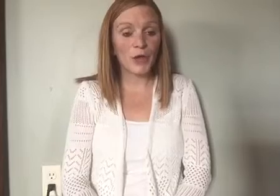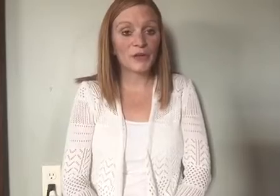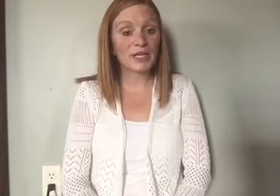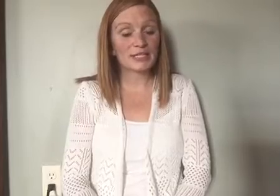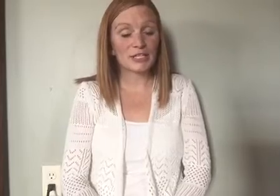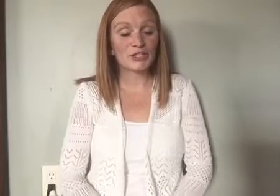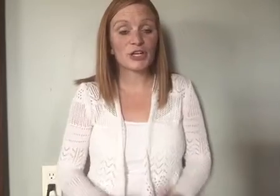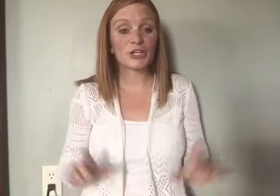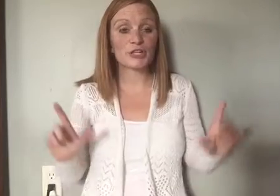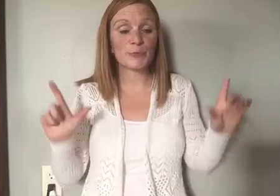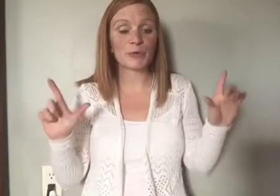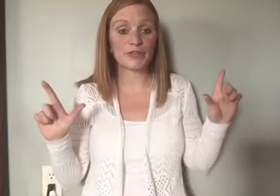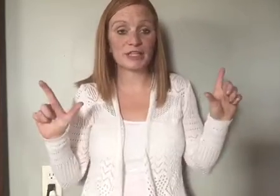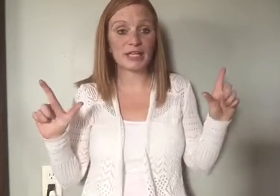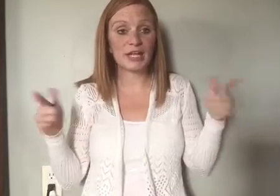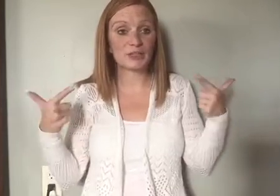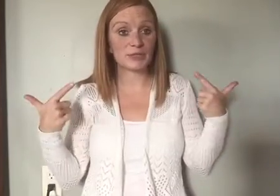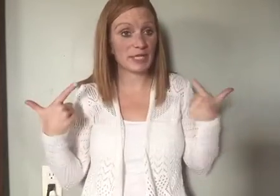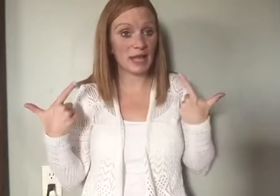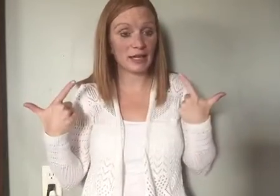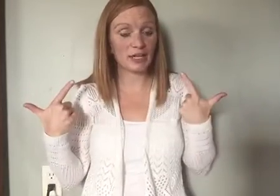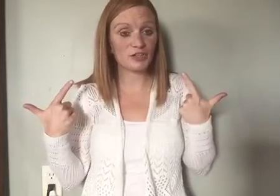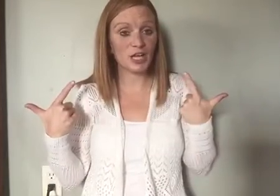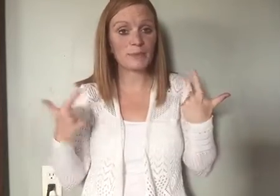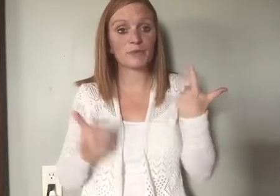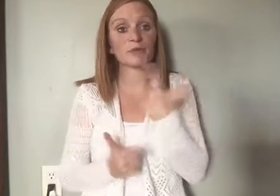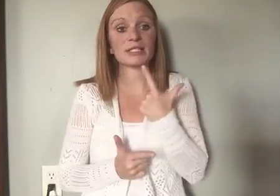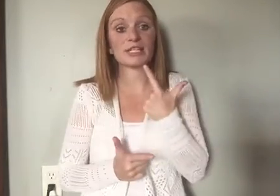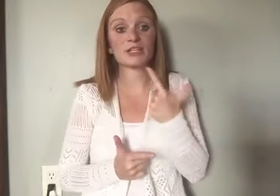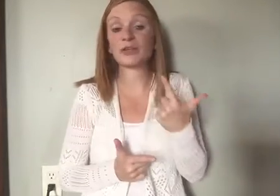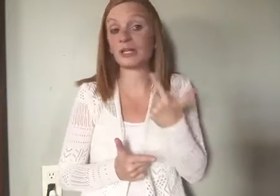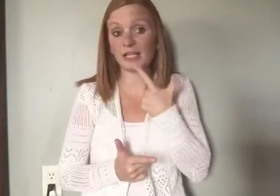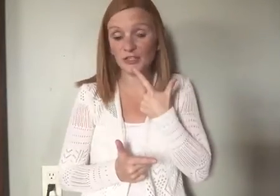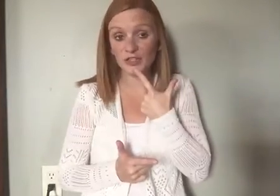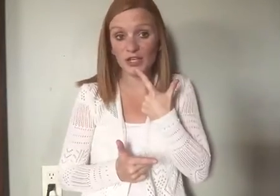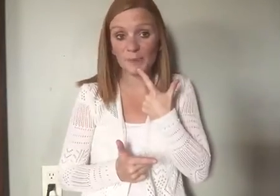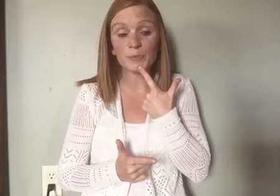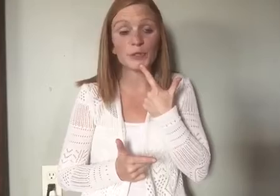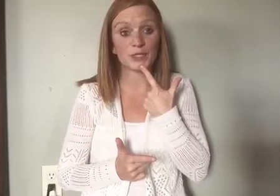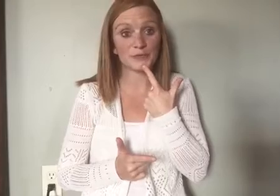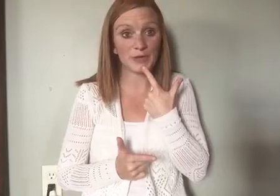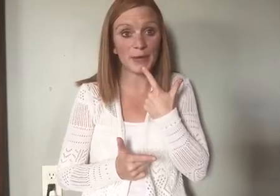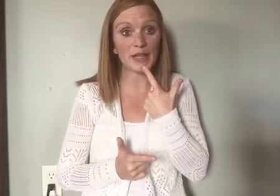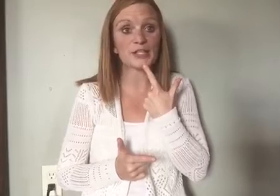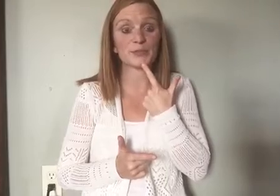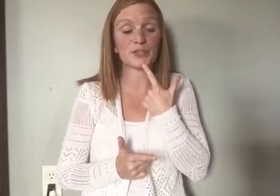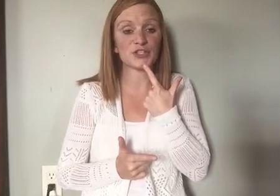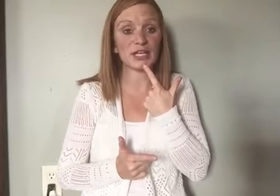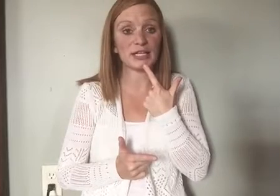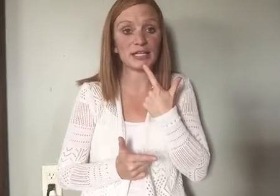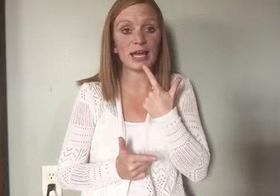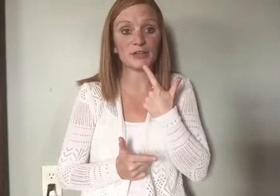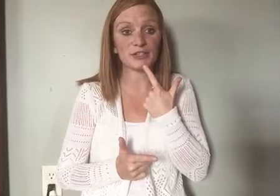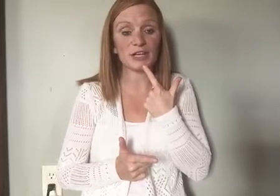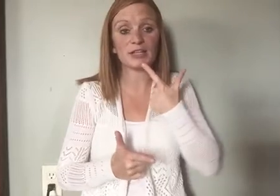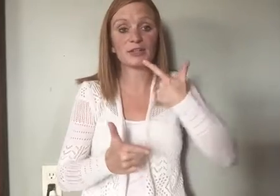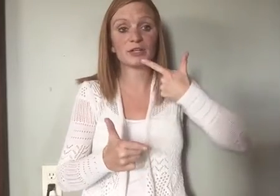Brother and sister, so both of these signs use the L hand shape. For sister, you're going to touch your chin, so it's female, it's originating at your chin. You're going to